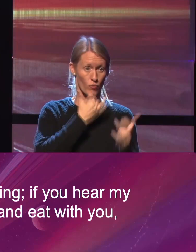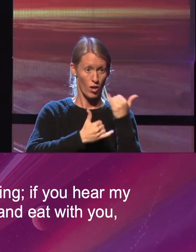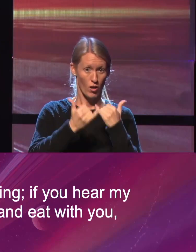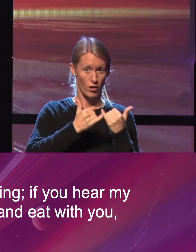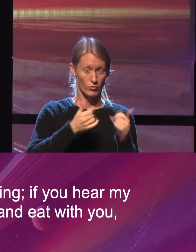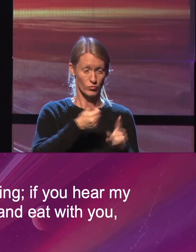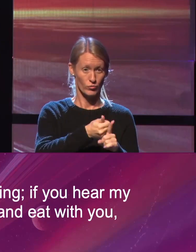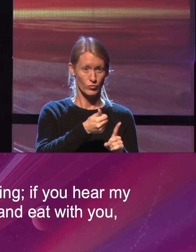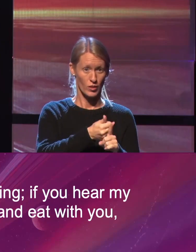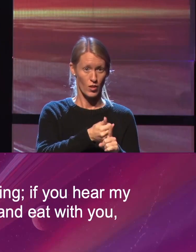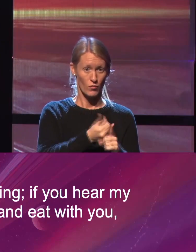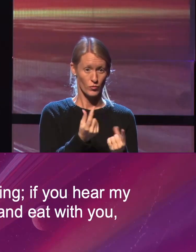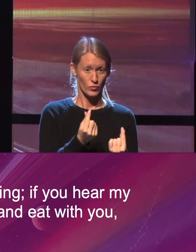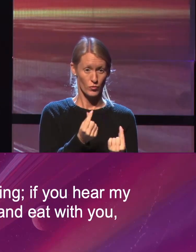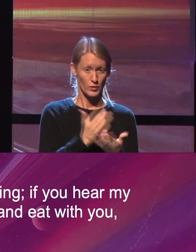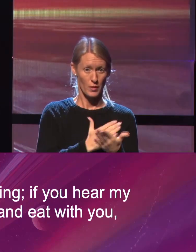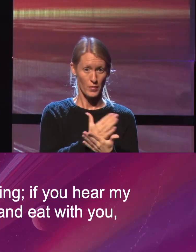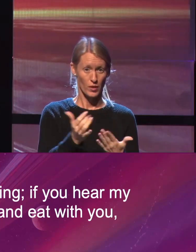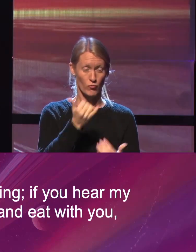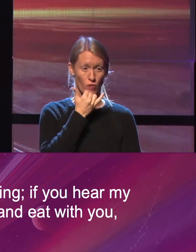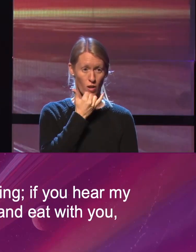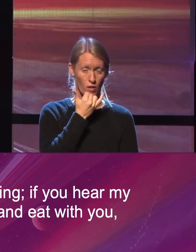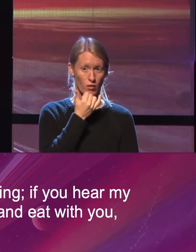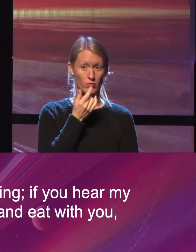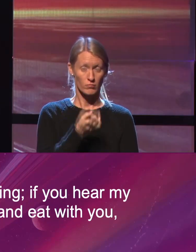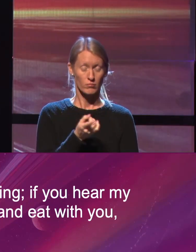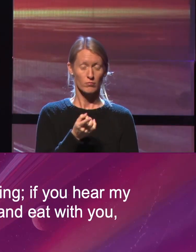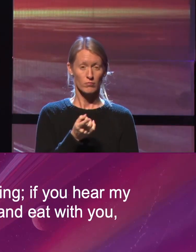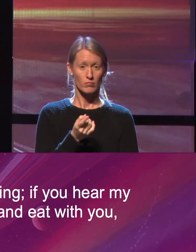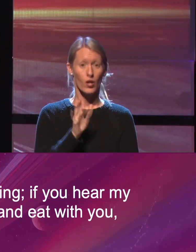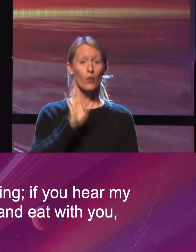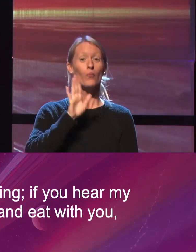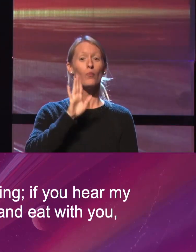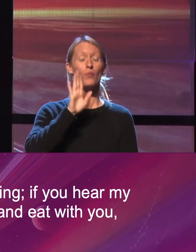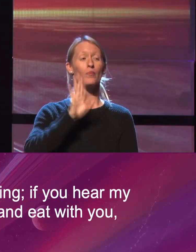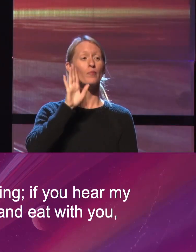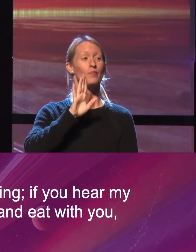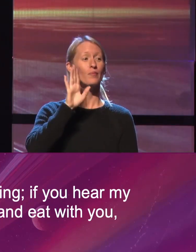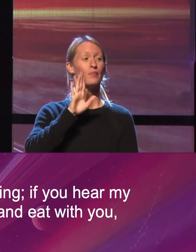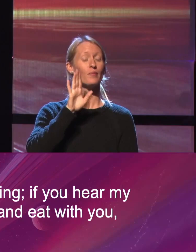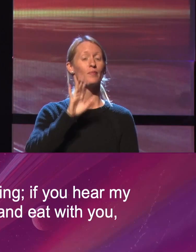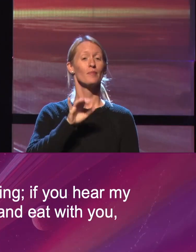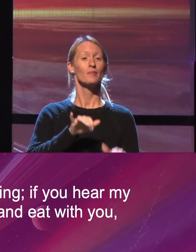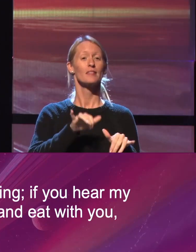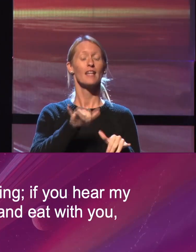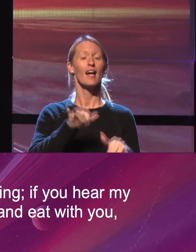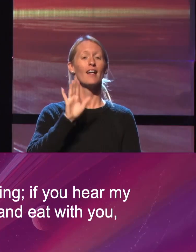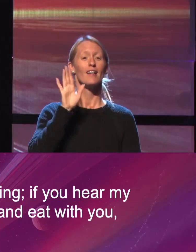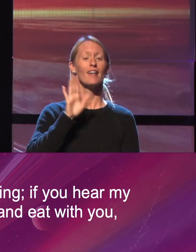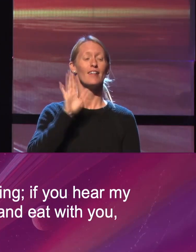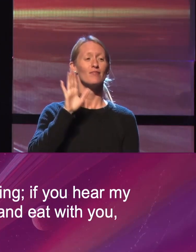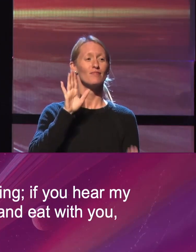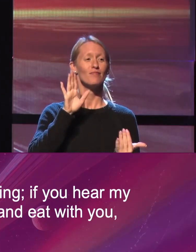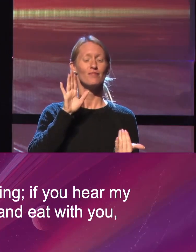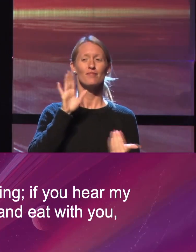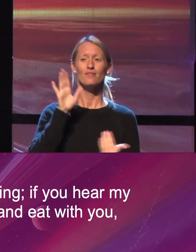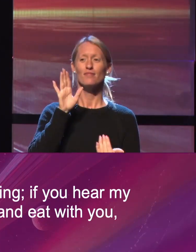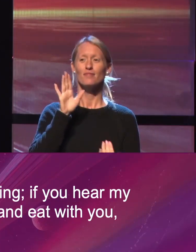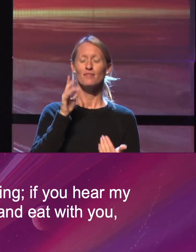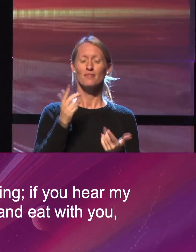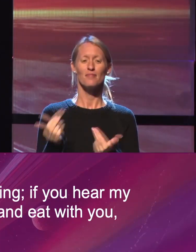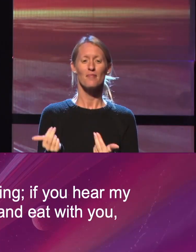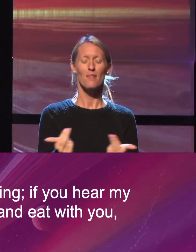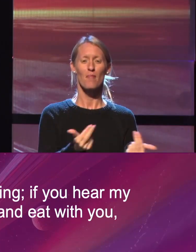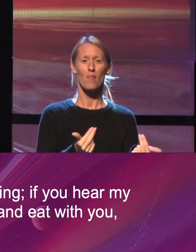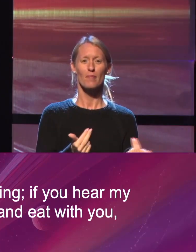but you would call wrong. That was wrong, what I did, right? Hold on, keep it up. Let's just, come on now. Okay, here's